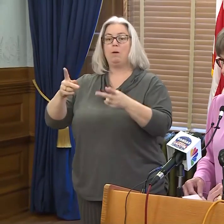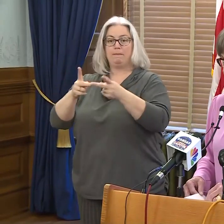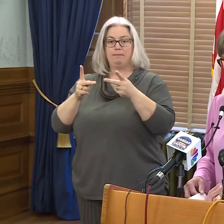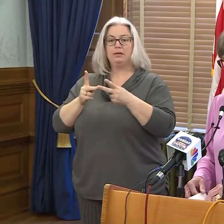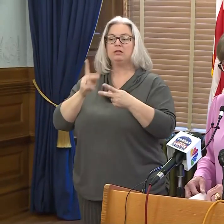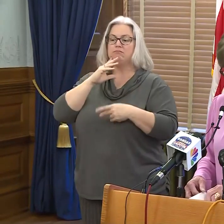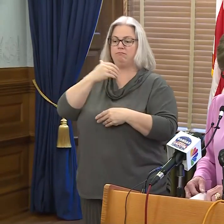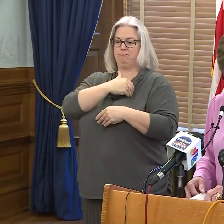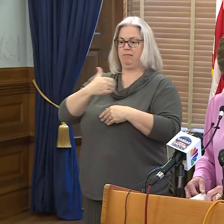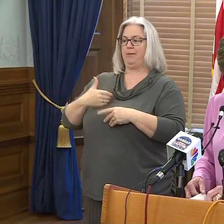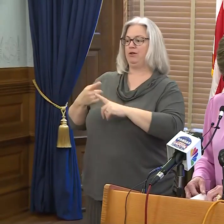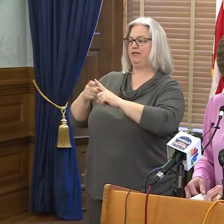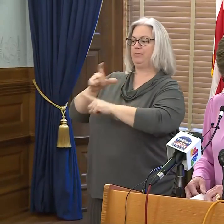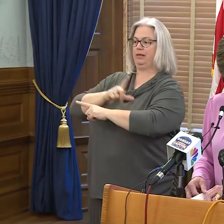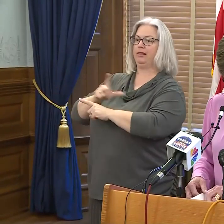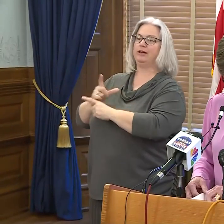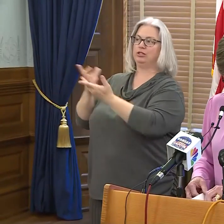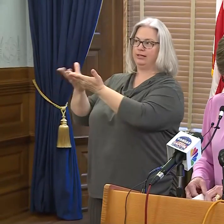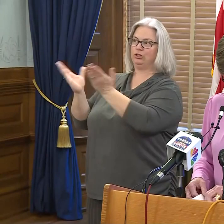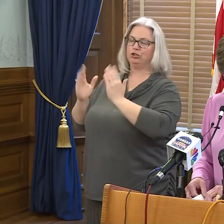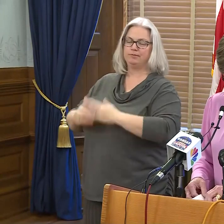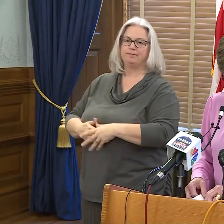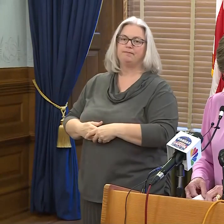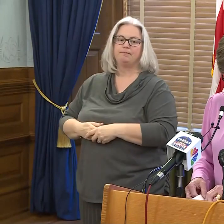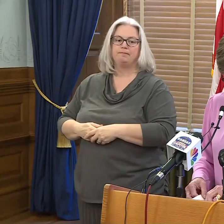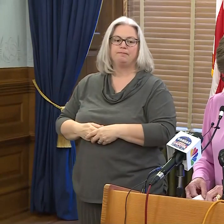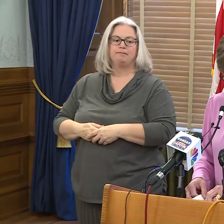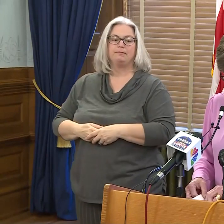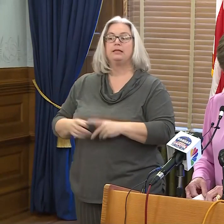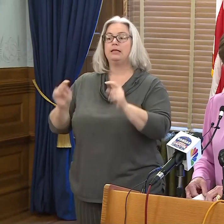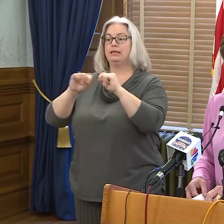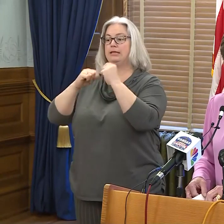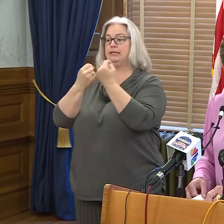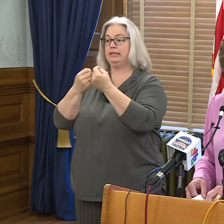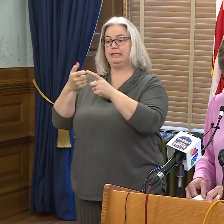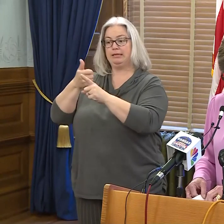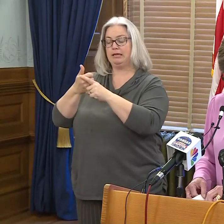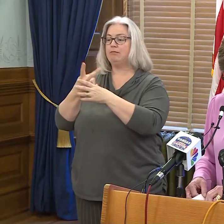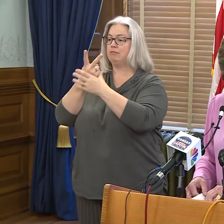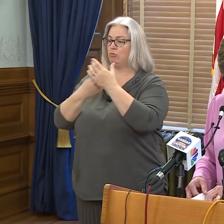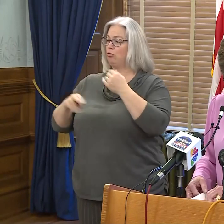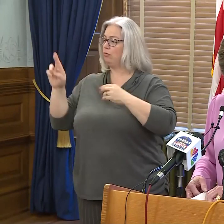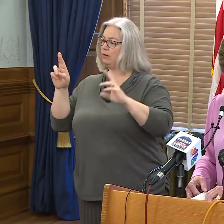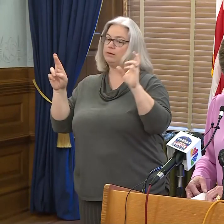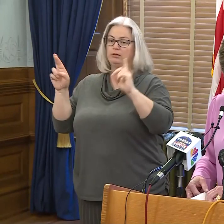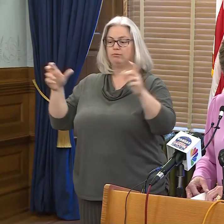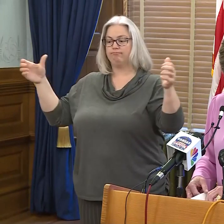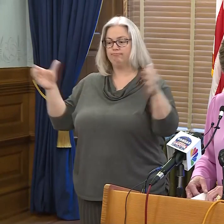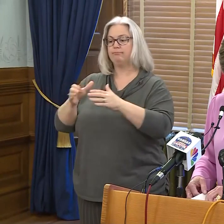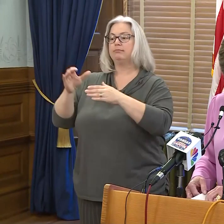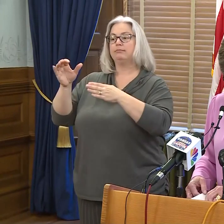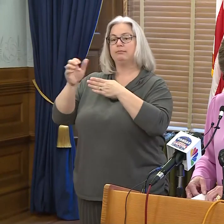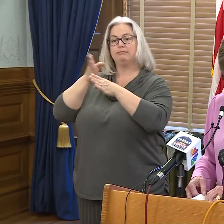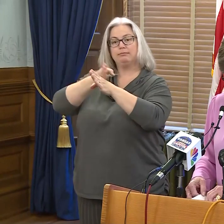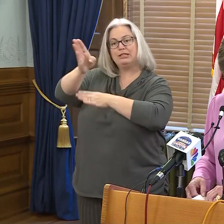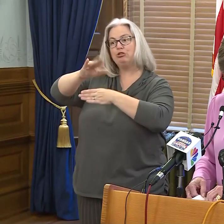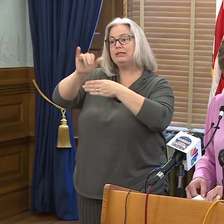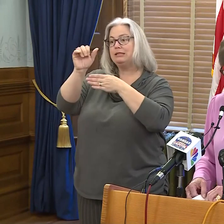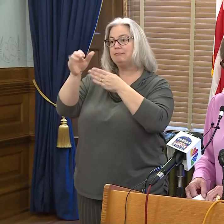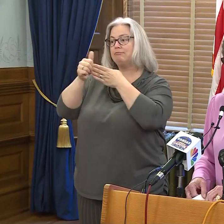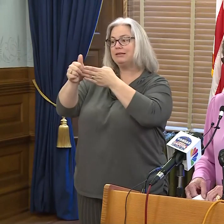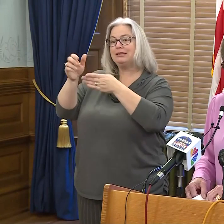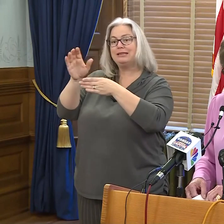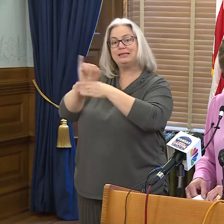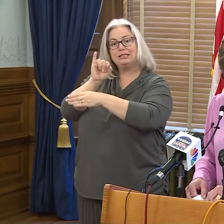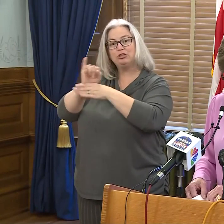be members of the legislature. The team is bipartisan and includes industry leaders from across